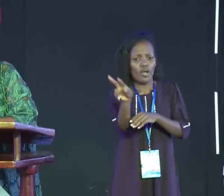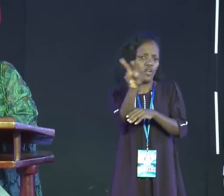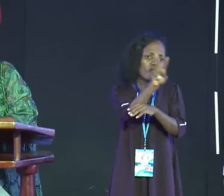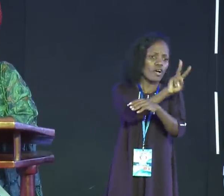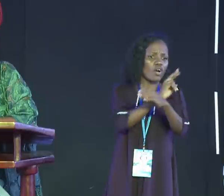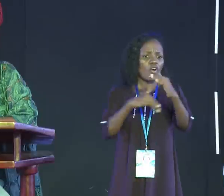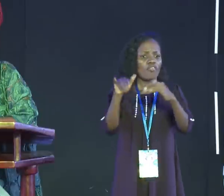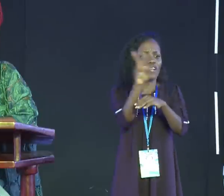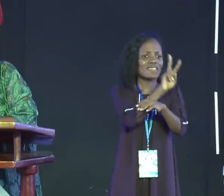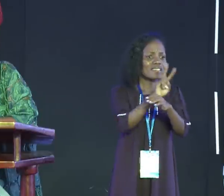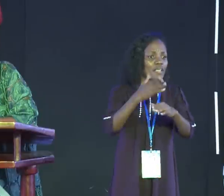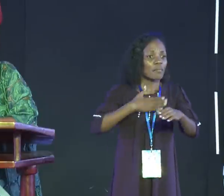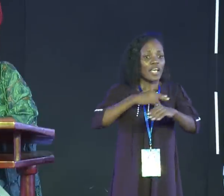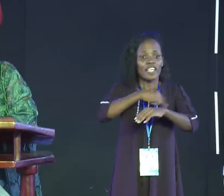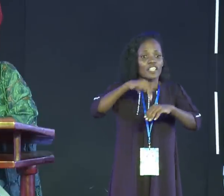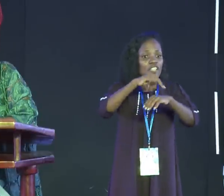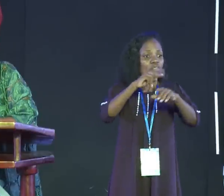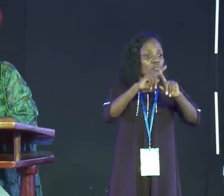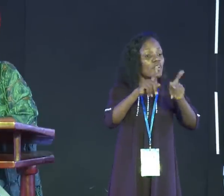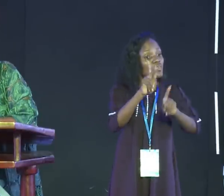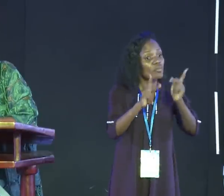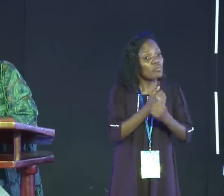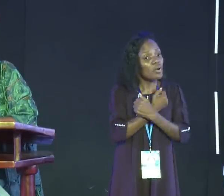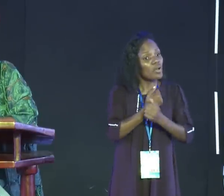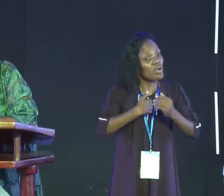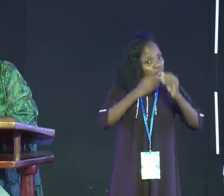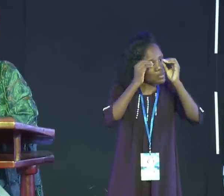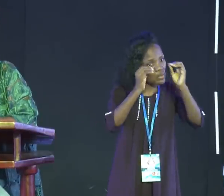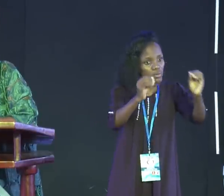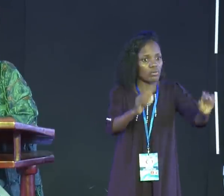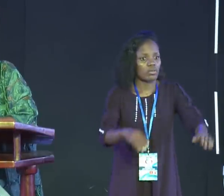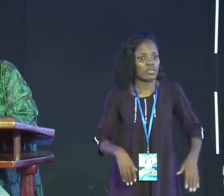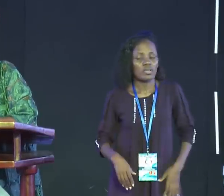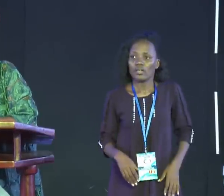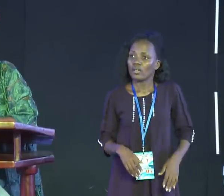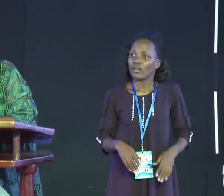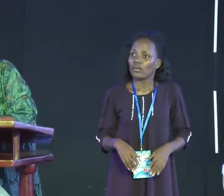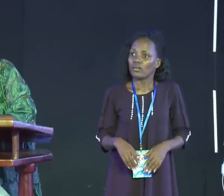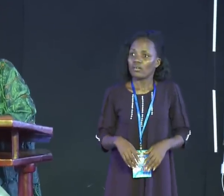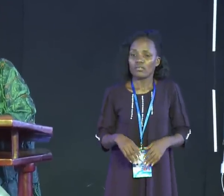my nation, yet people didn't love me. My tribe.